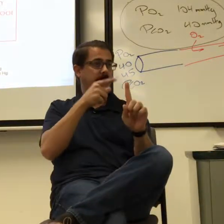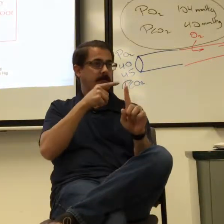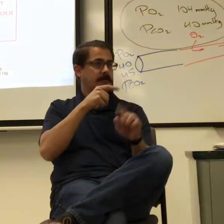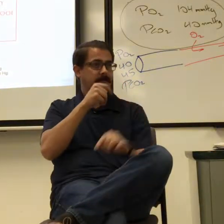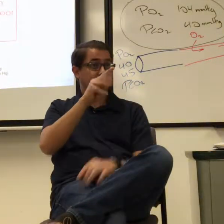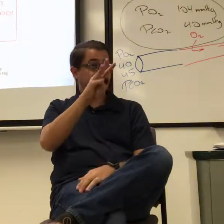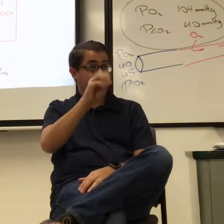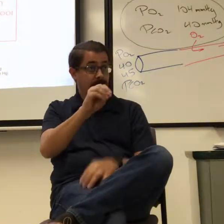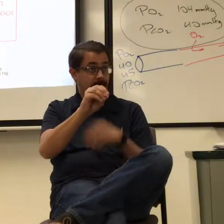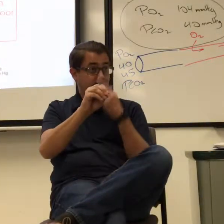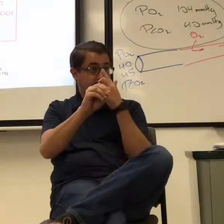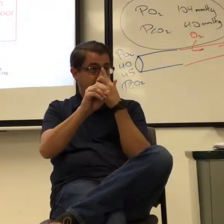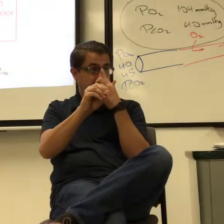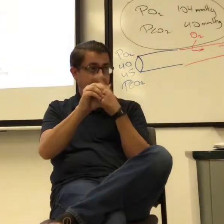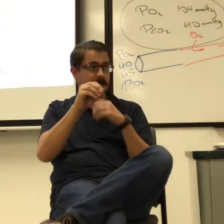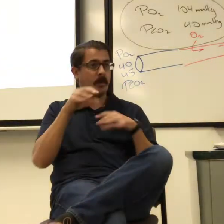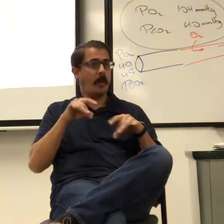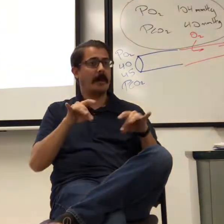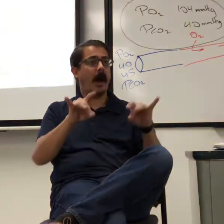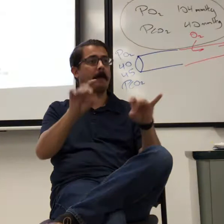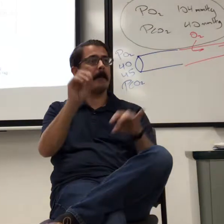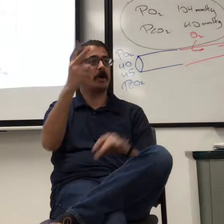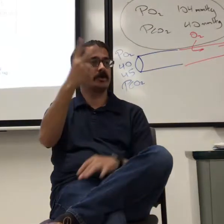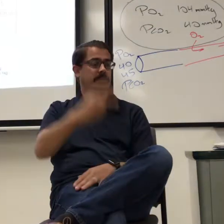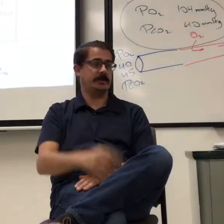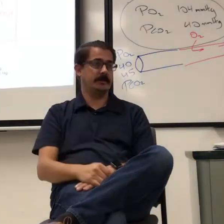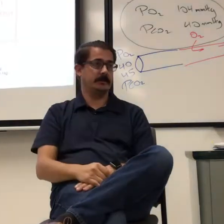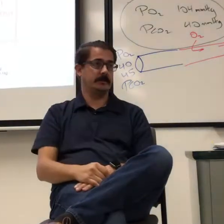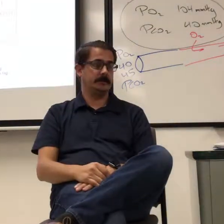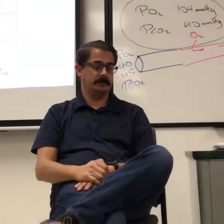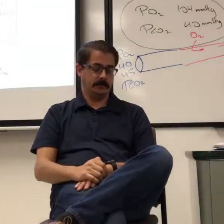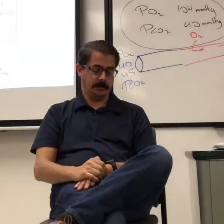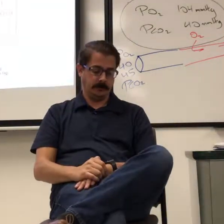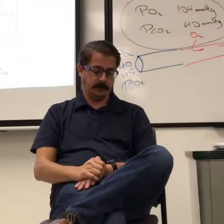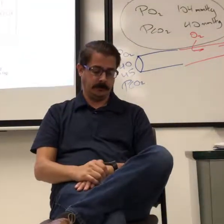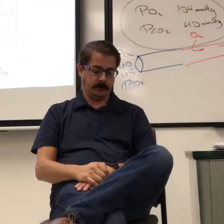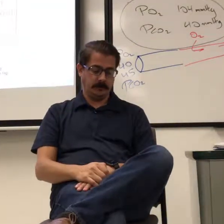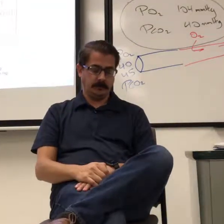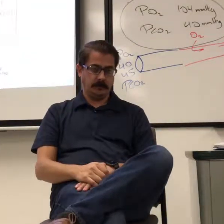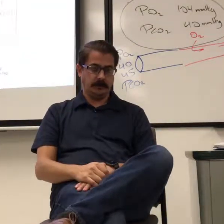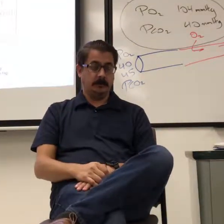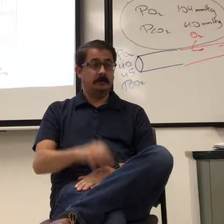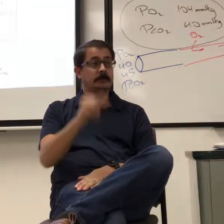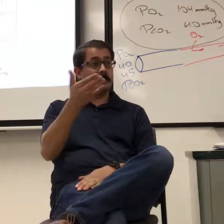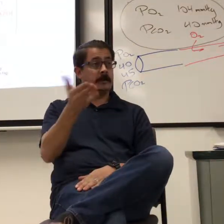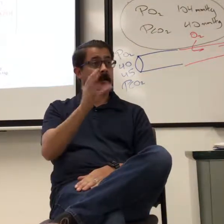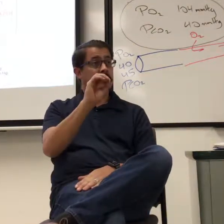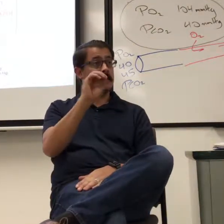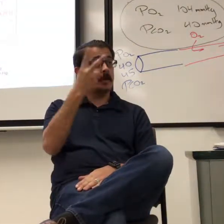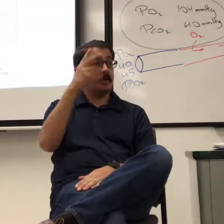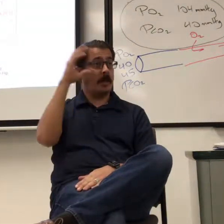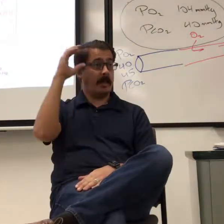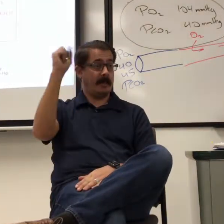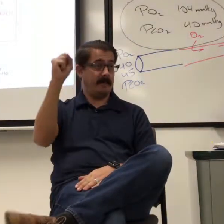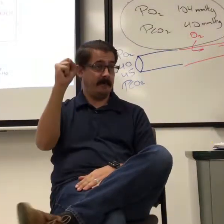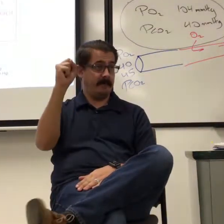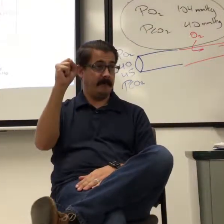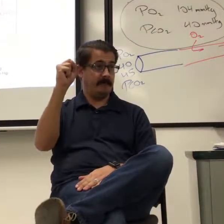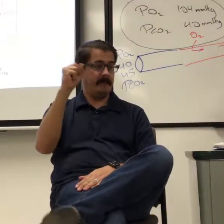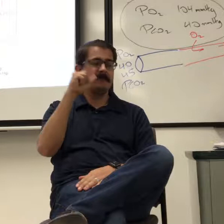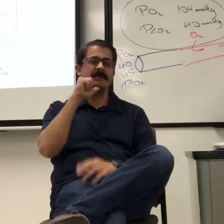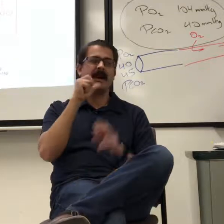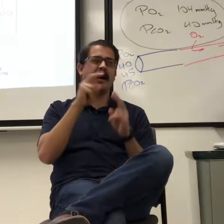40. You've picked up oxygen. Okay. The other thing is the CO2 that leaves. It's not a